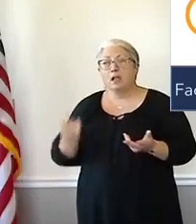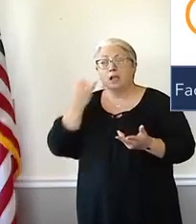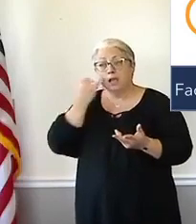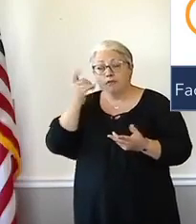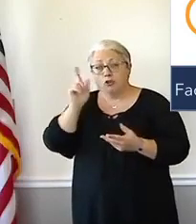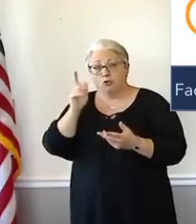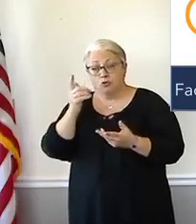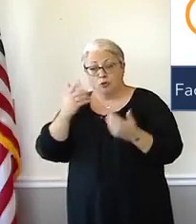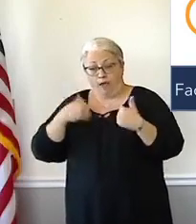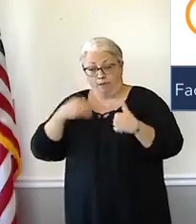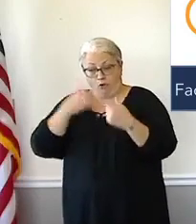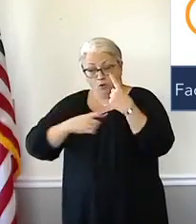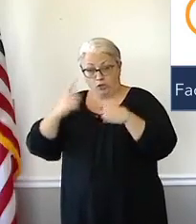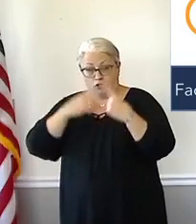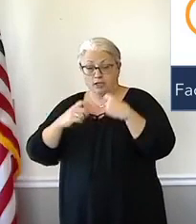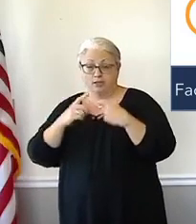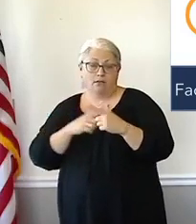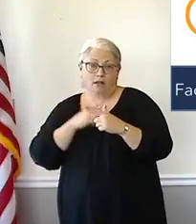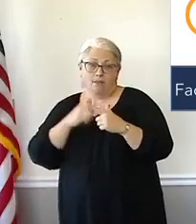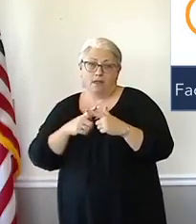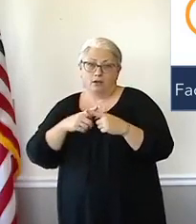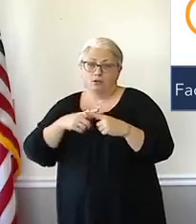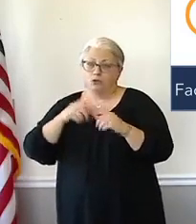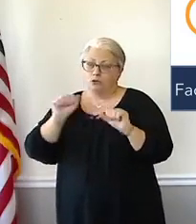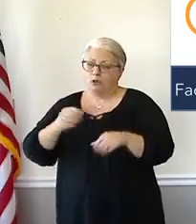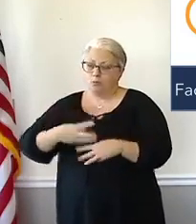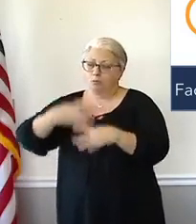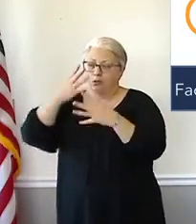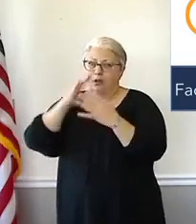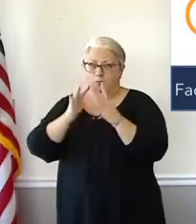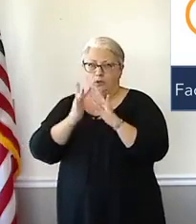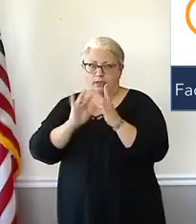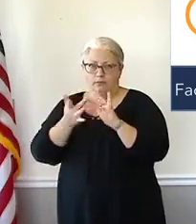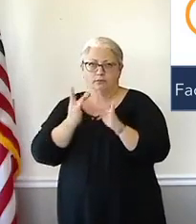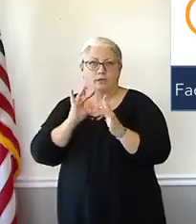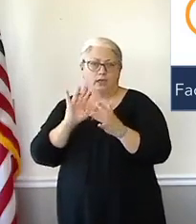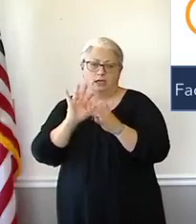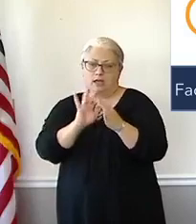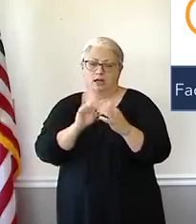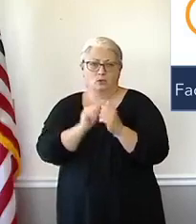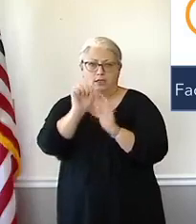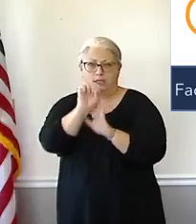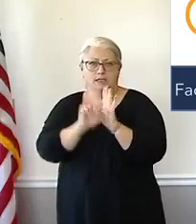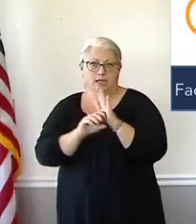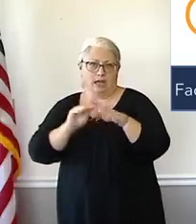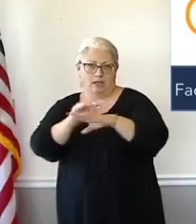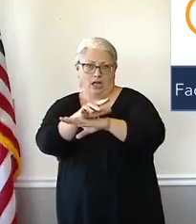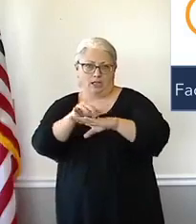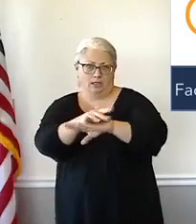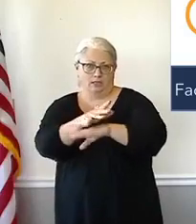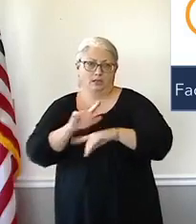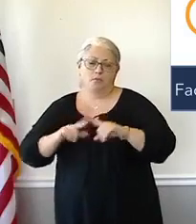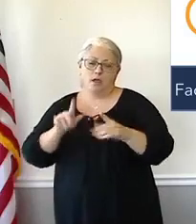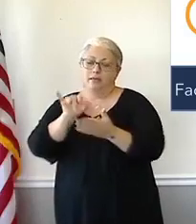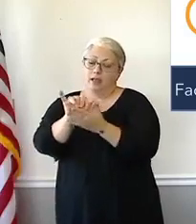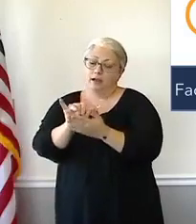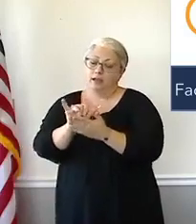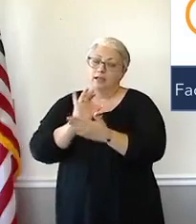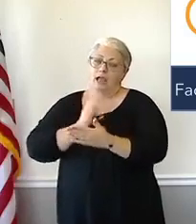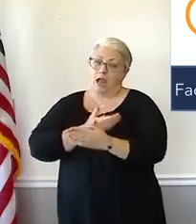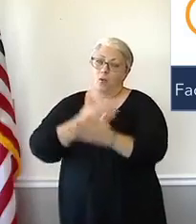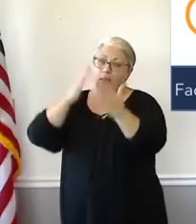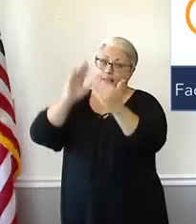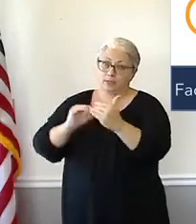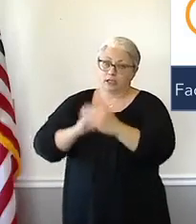reach back out to duchessny.gov and connect with the state guidance. But that is the expectation. No